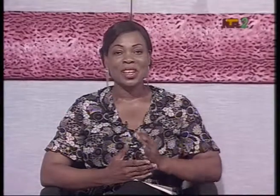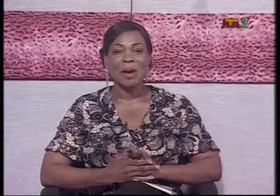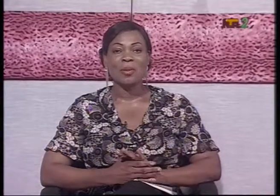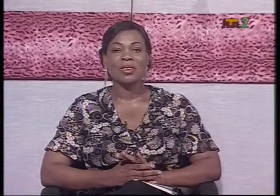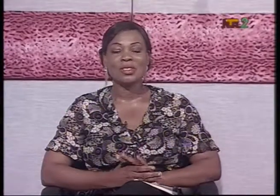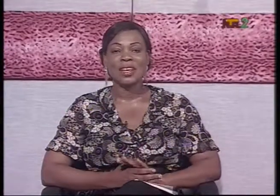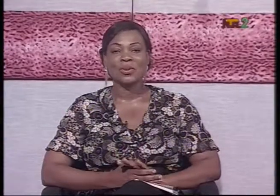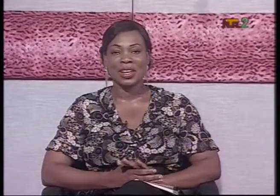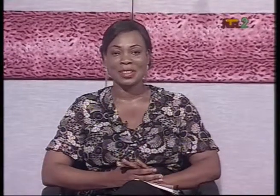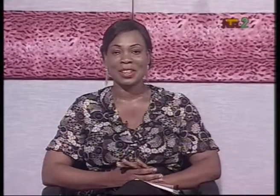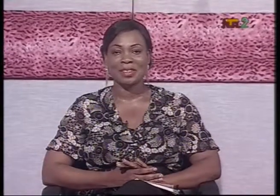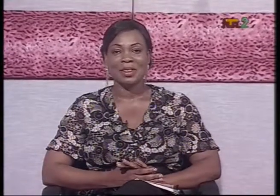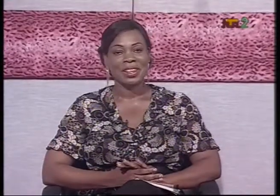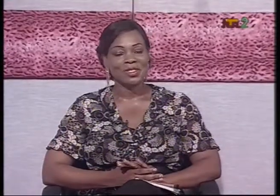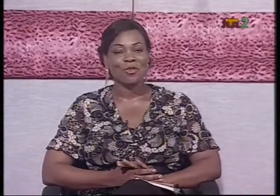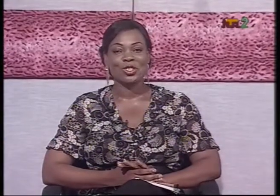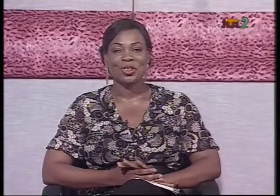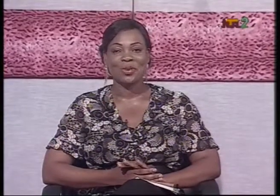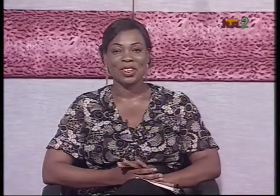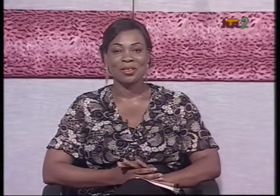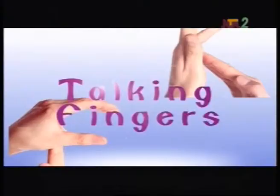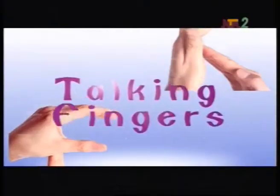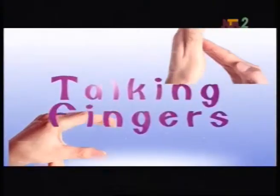many more signs we can take. Let's go for a short break.